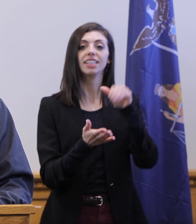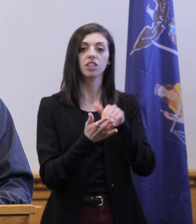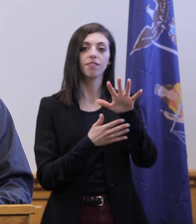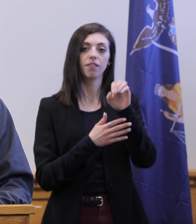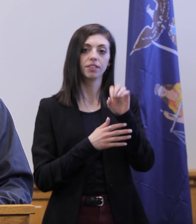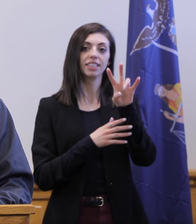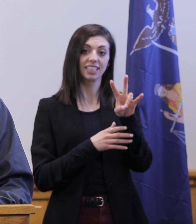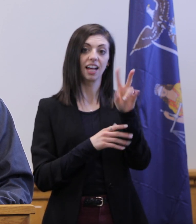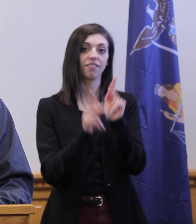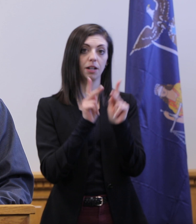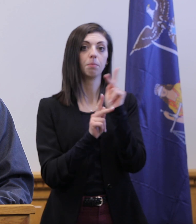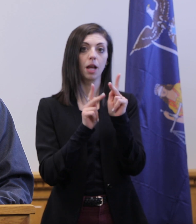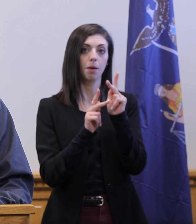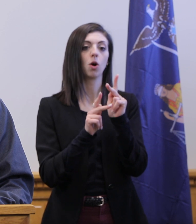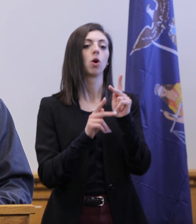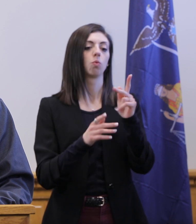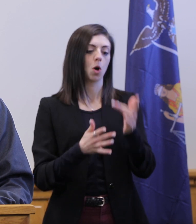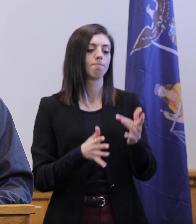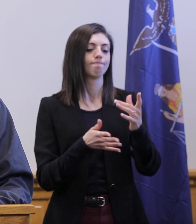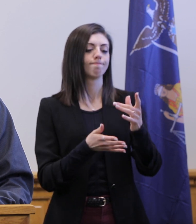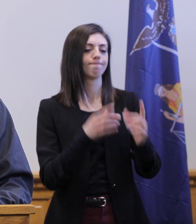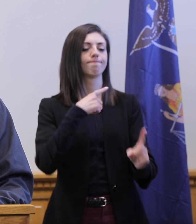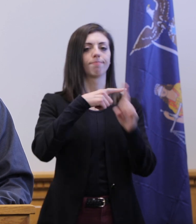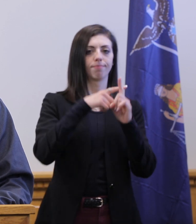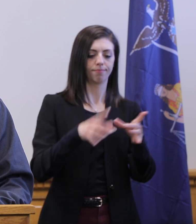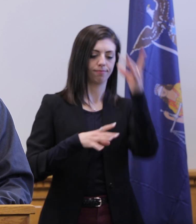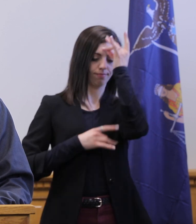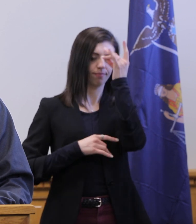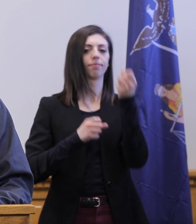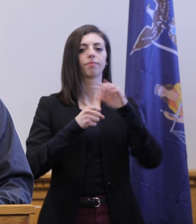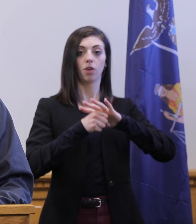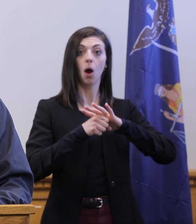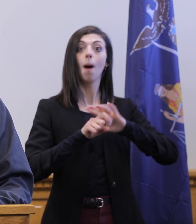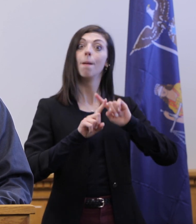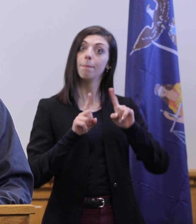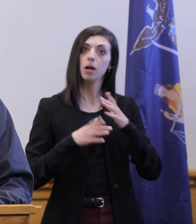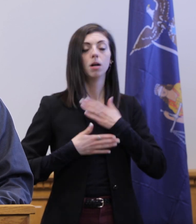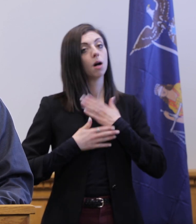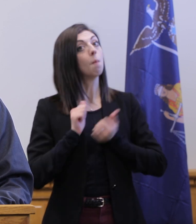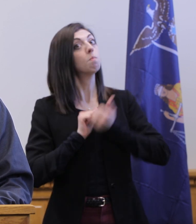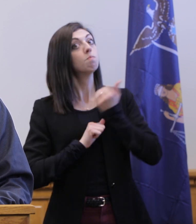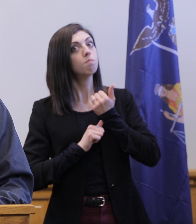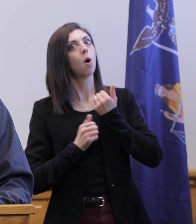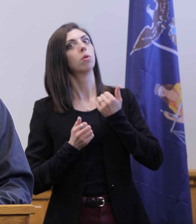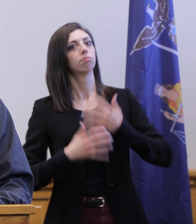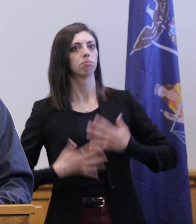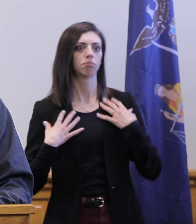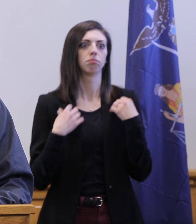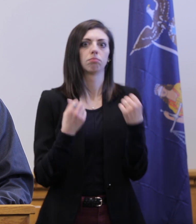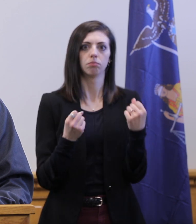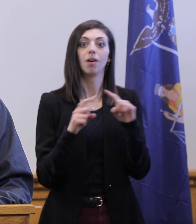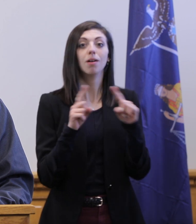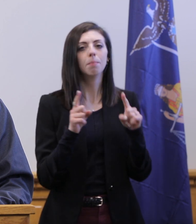6,507 residents have been diagnosed with the virus. Fortunately, most have recovered, but 89 members of our Oswego